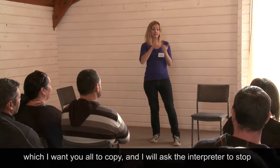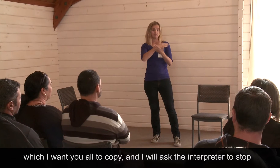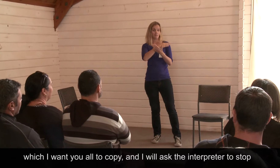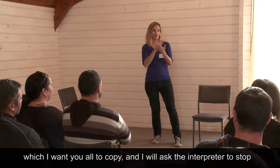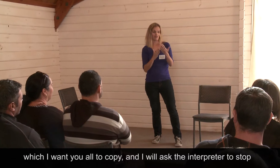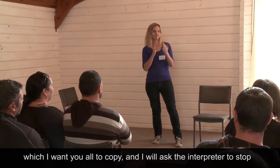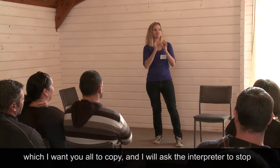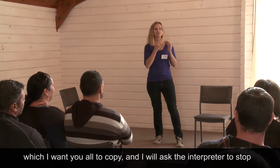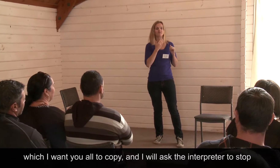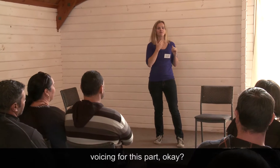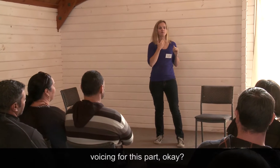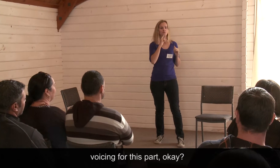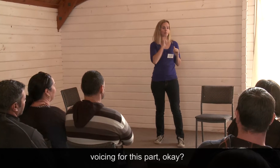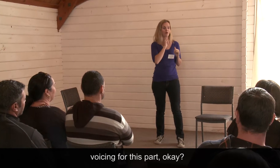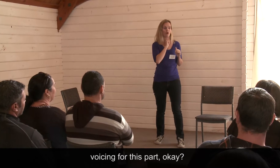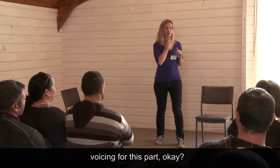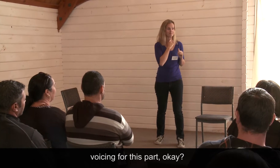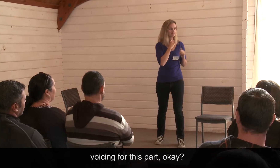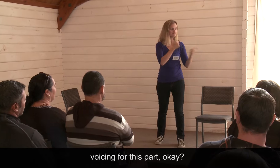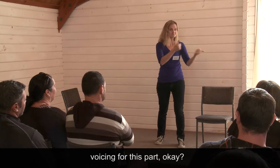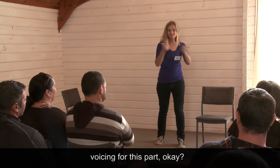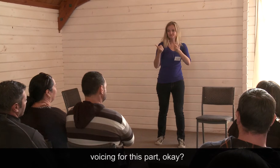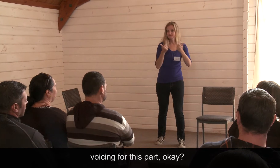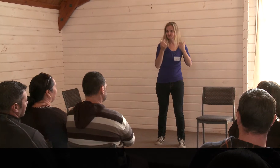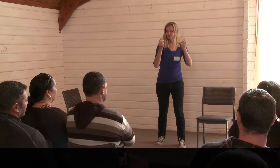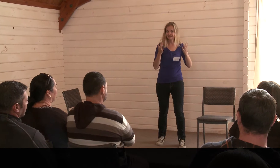the interpreter to stop voicing for this part, okay?